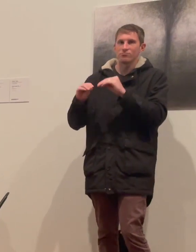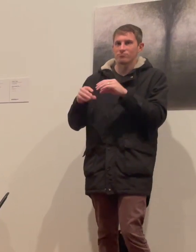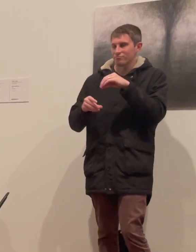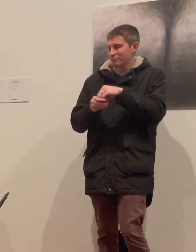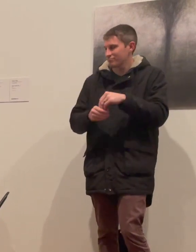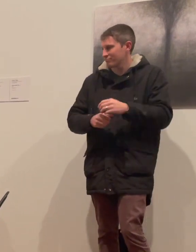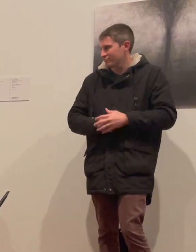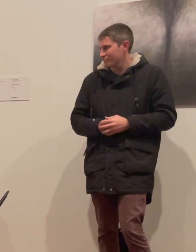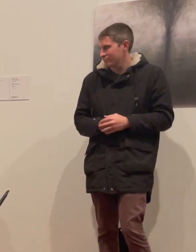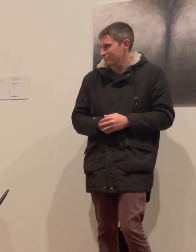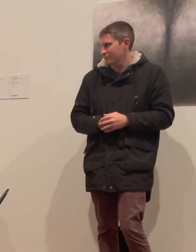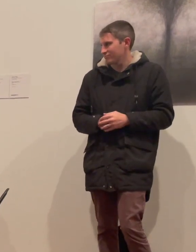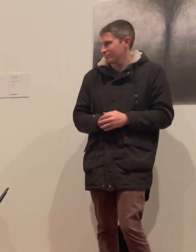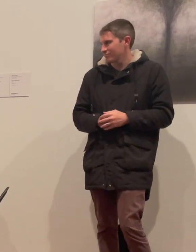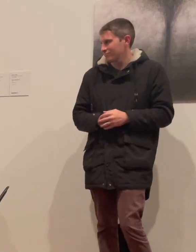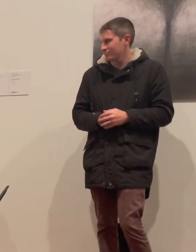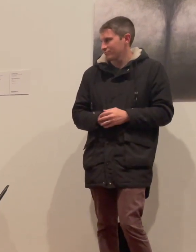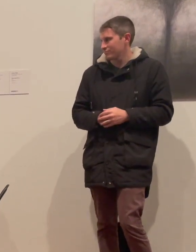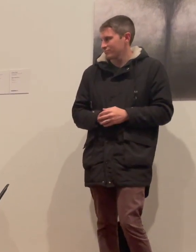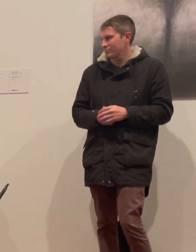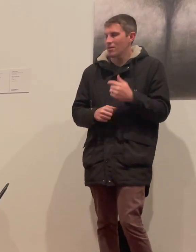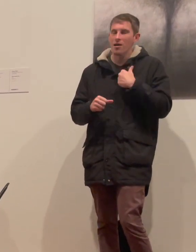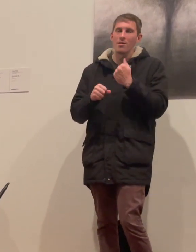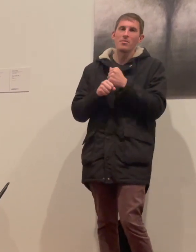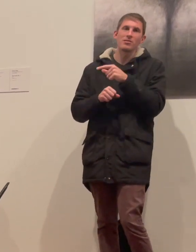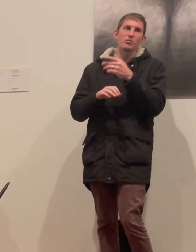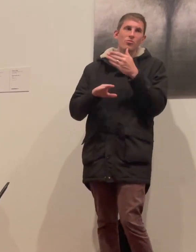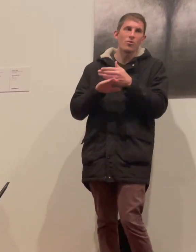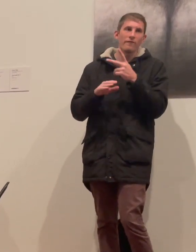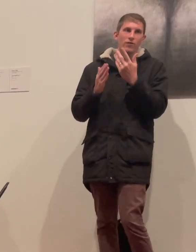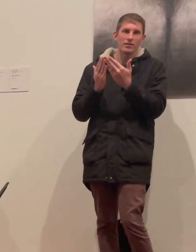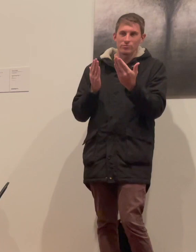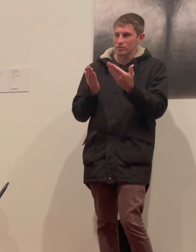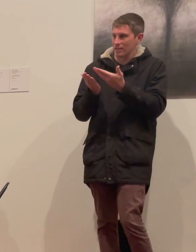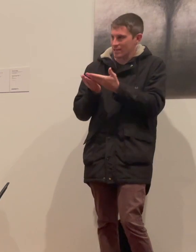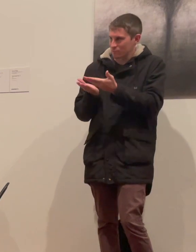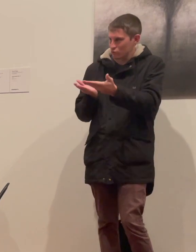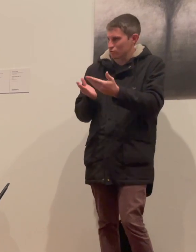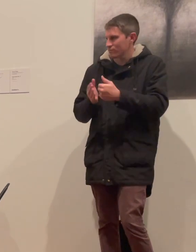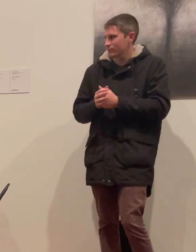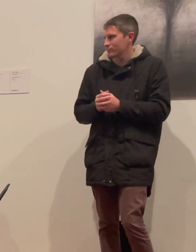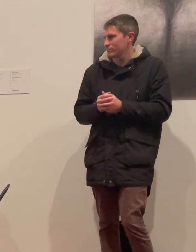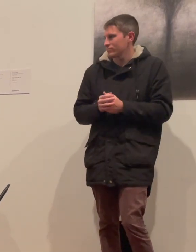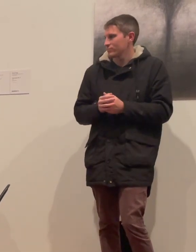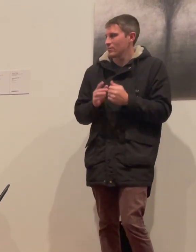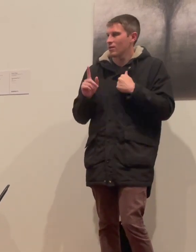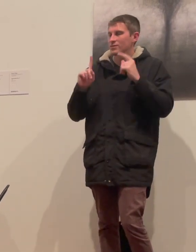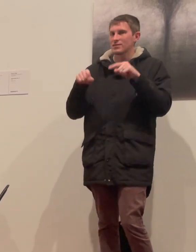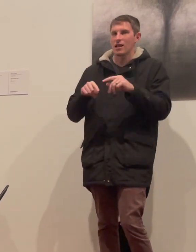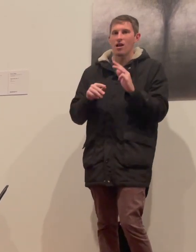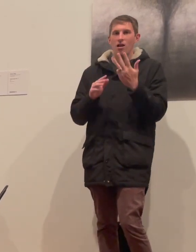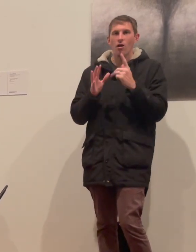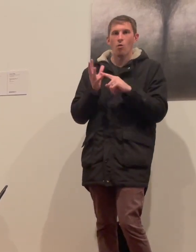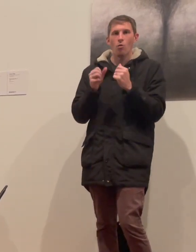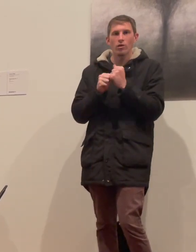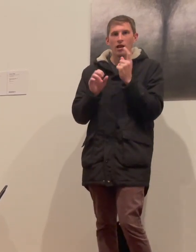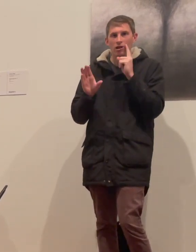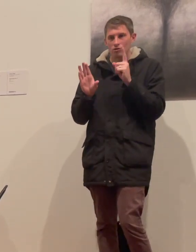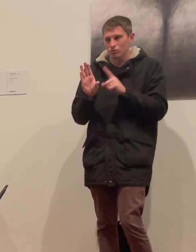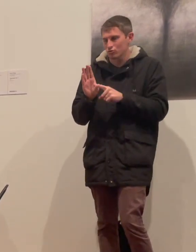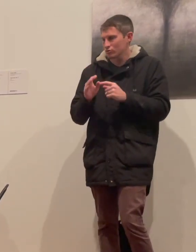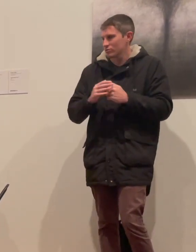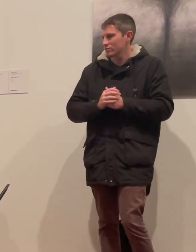I made this work for the exhibition. I started on the 9th of August last year and finished on